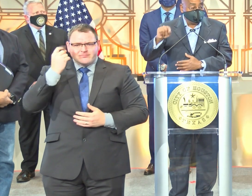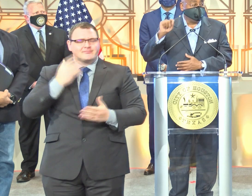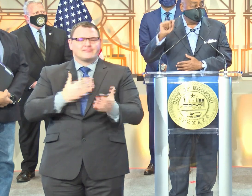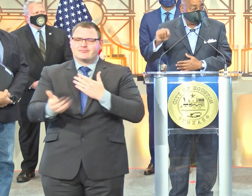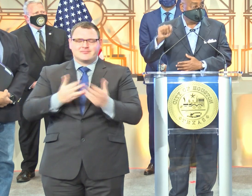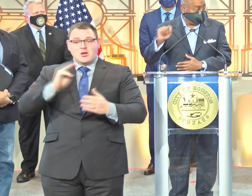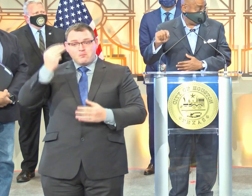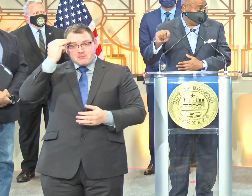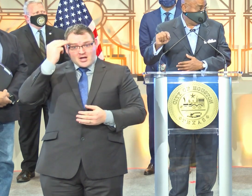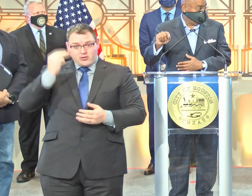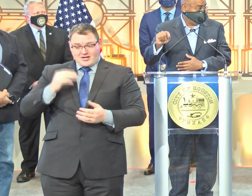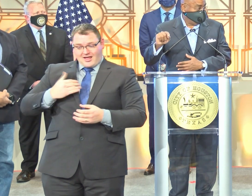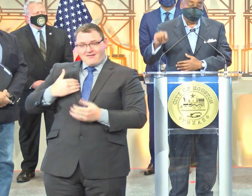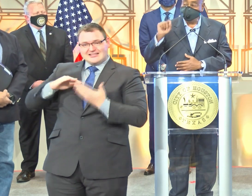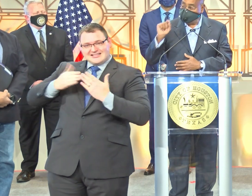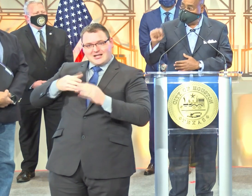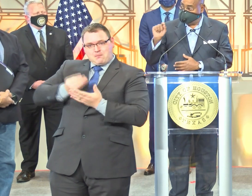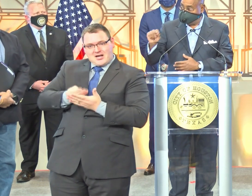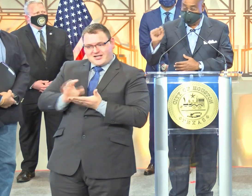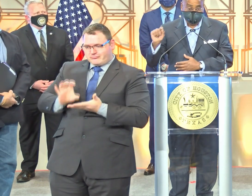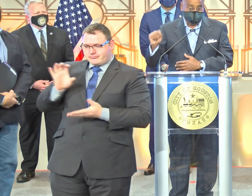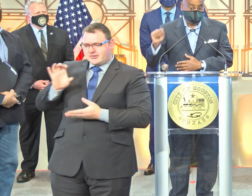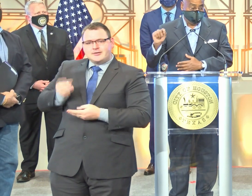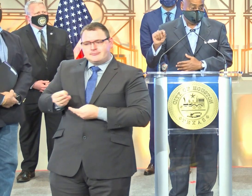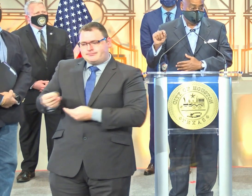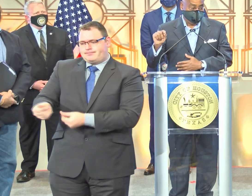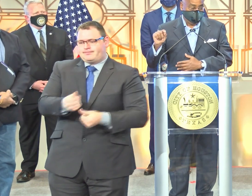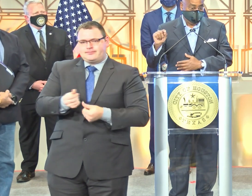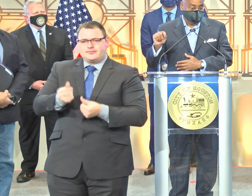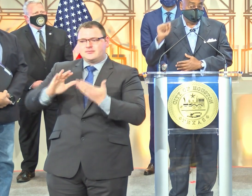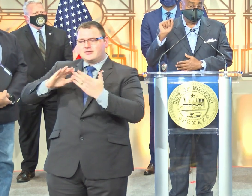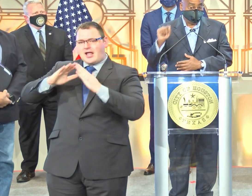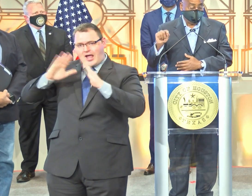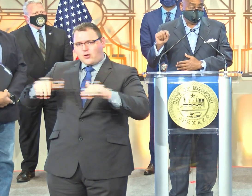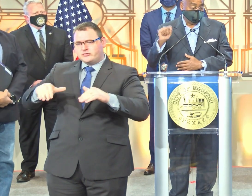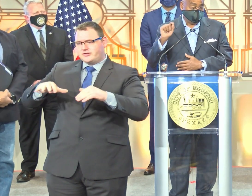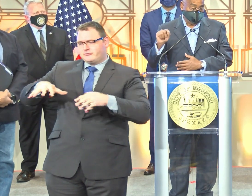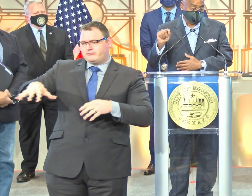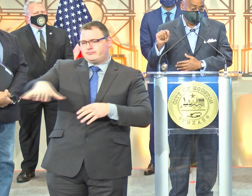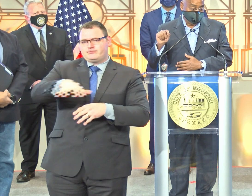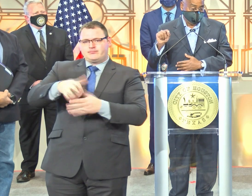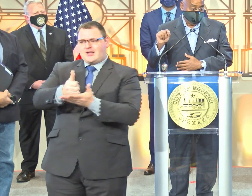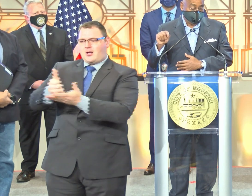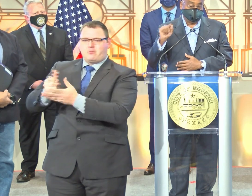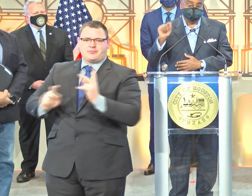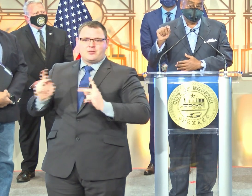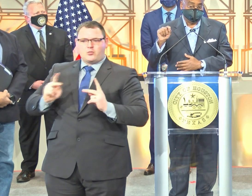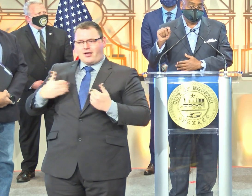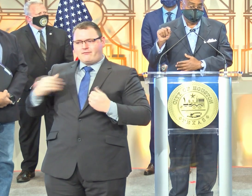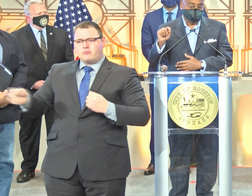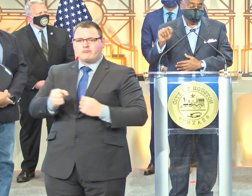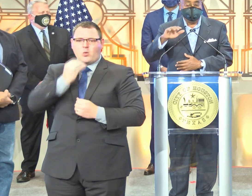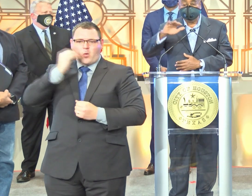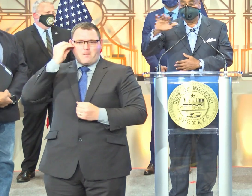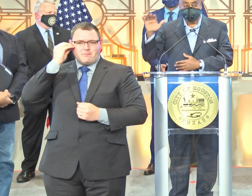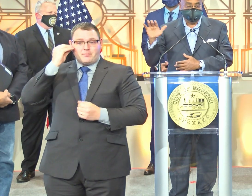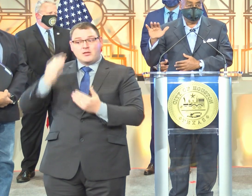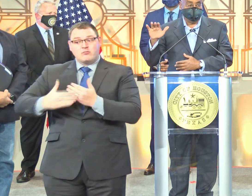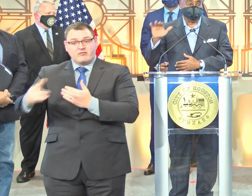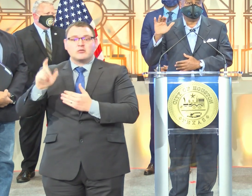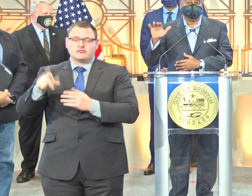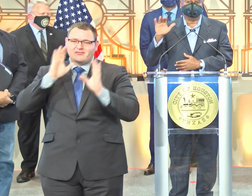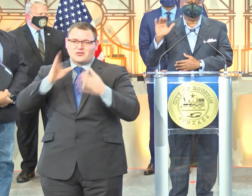And Mayor, you know, the years that you and I were in the legislature, homelessness is an issue that is so difficult to focus on. During the best